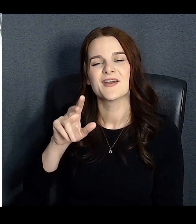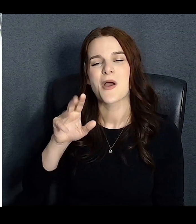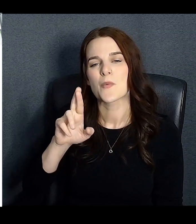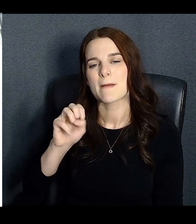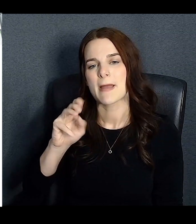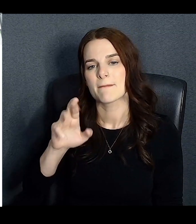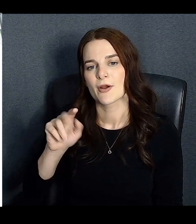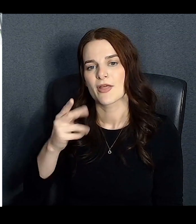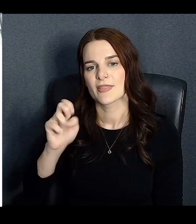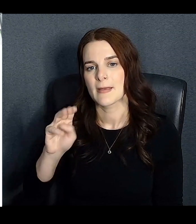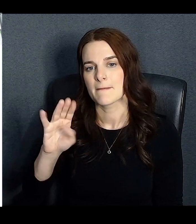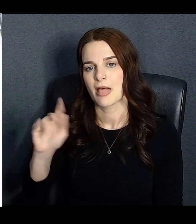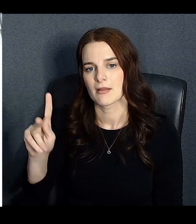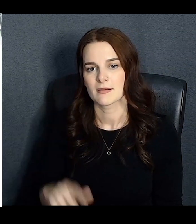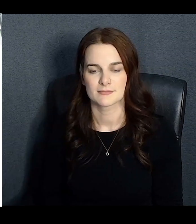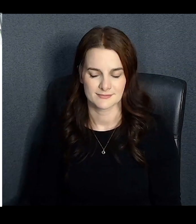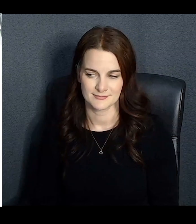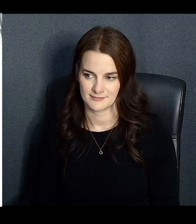Milk.